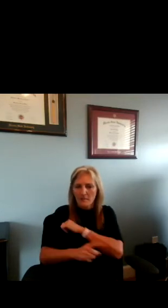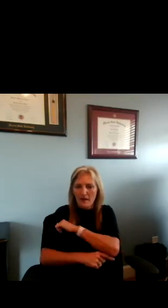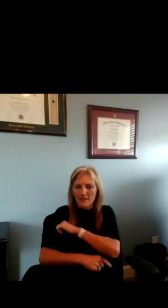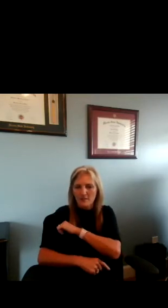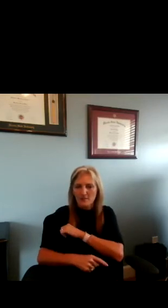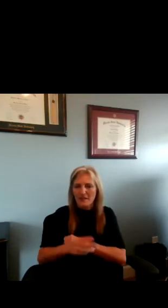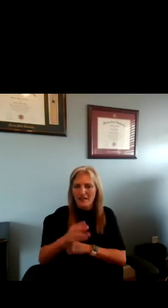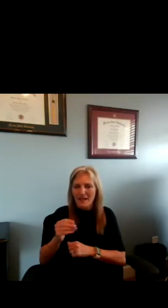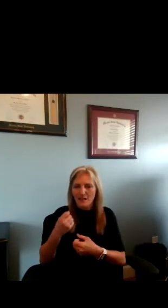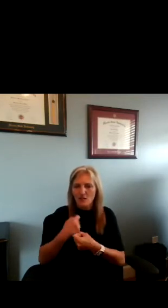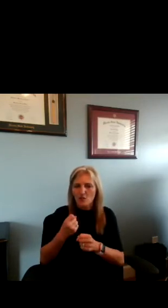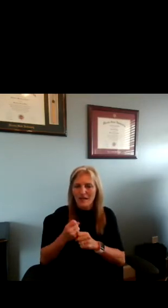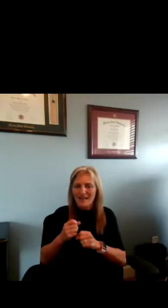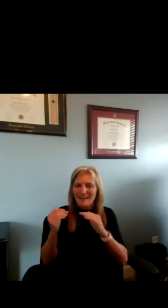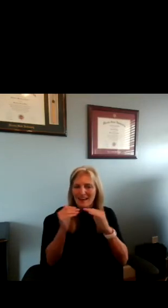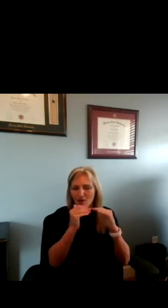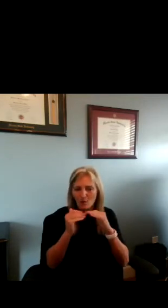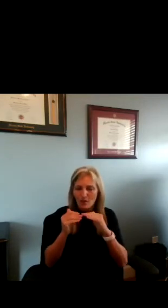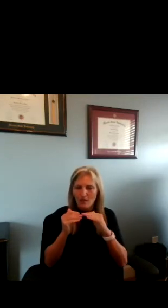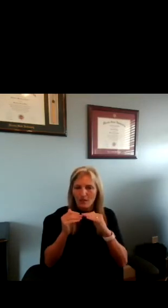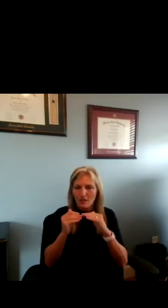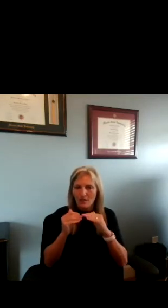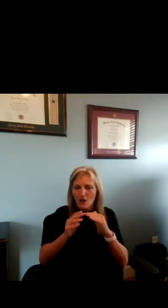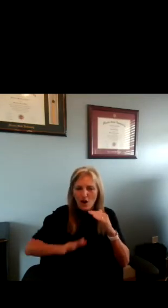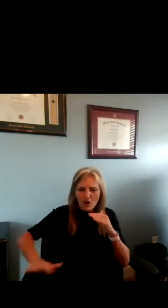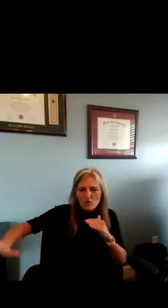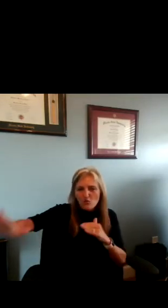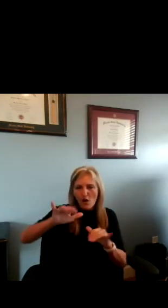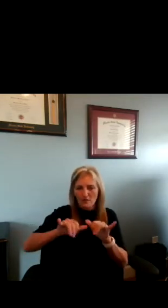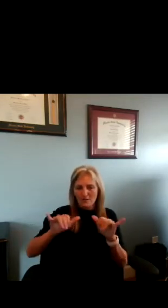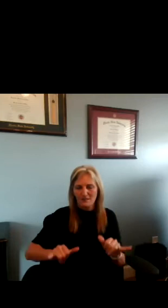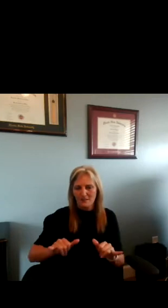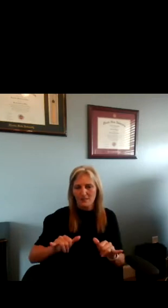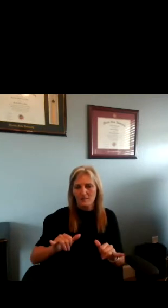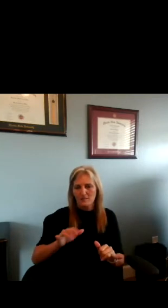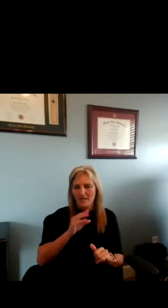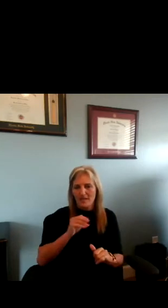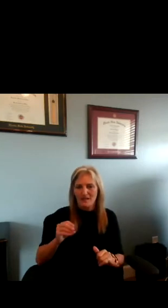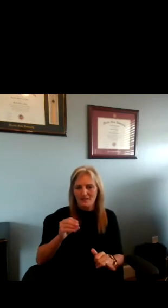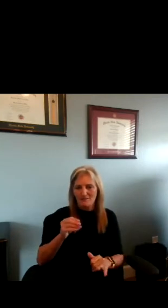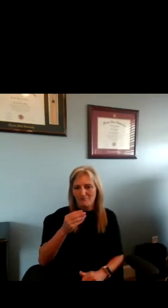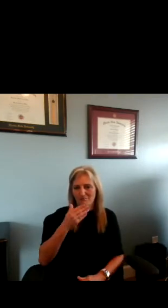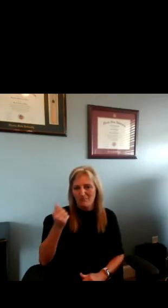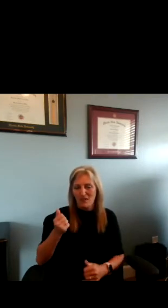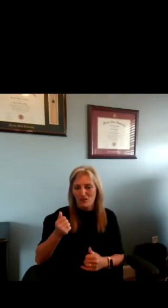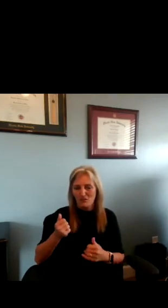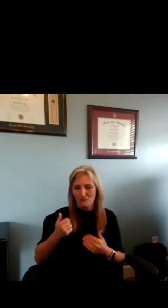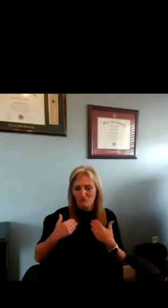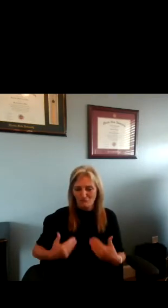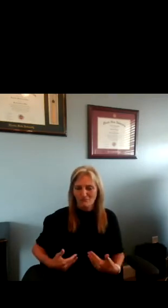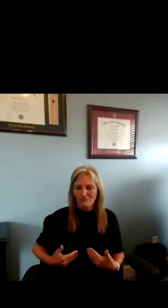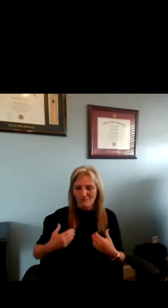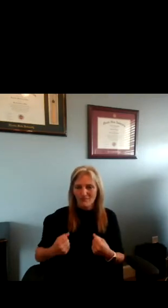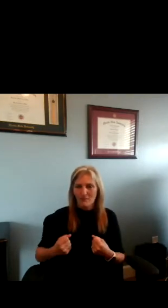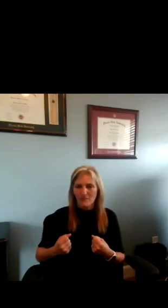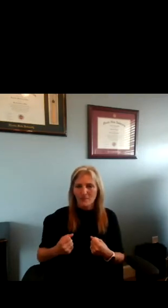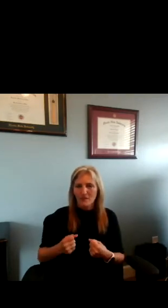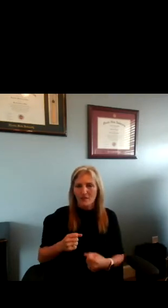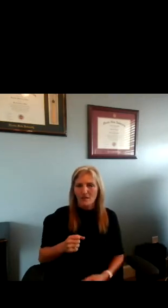on creating equity across systems for well-being. Now, Reverend